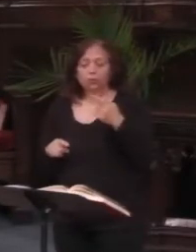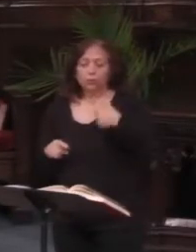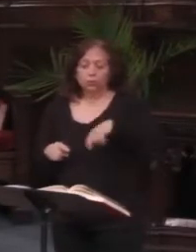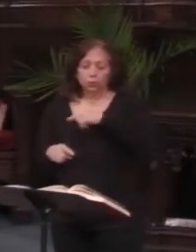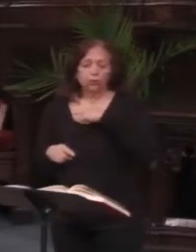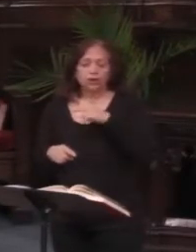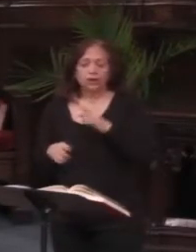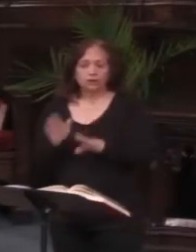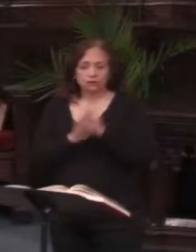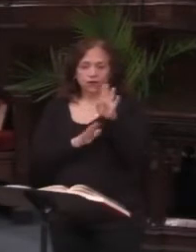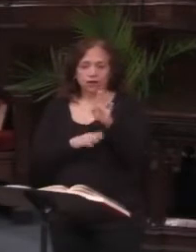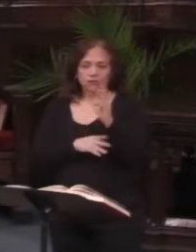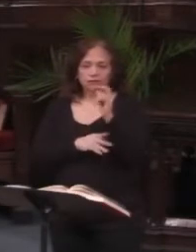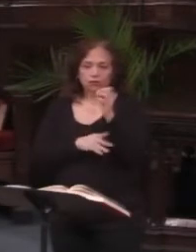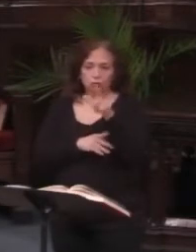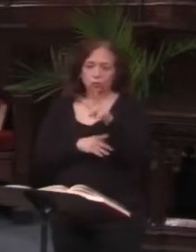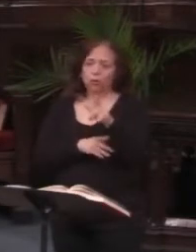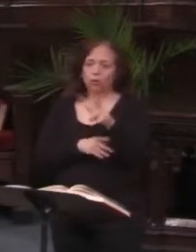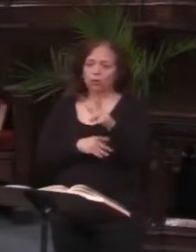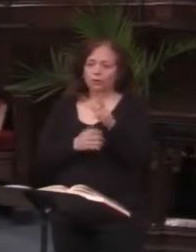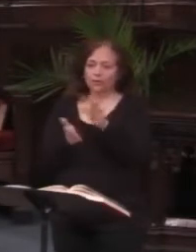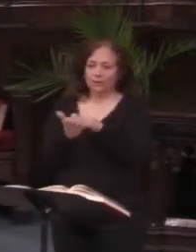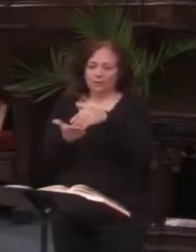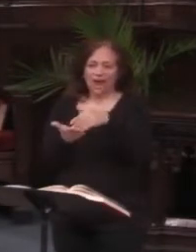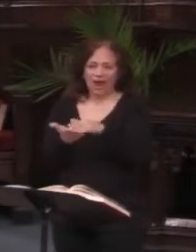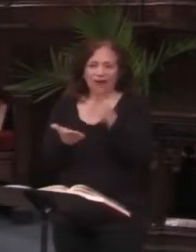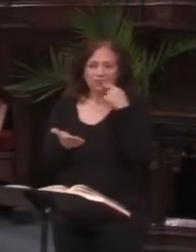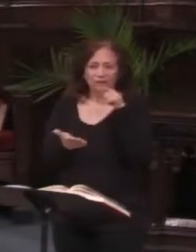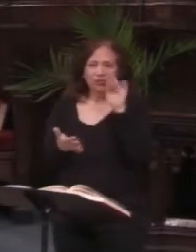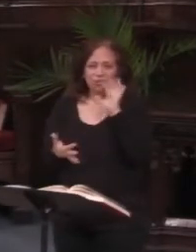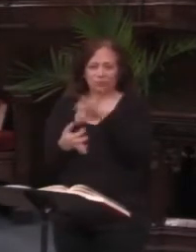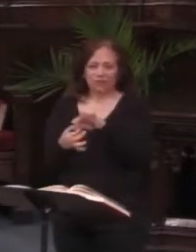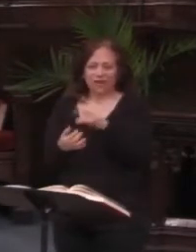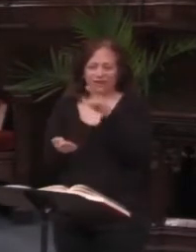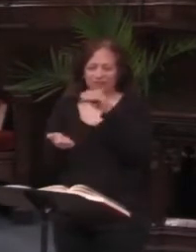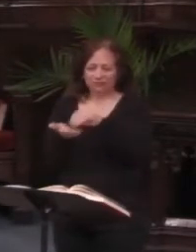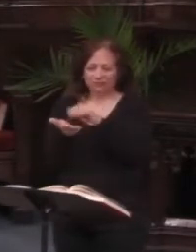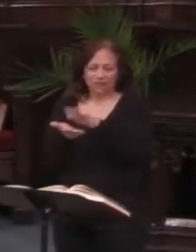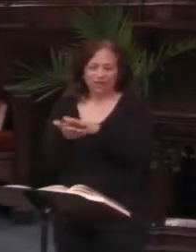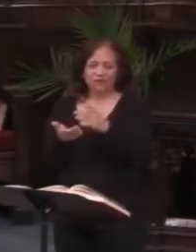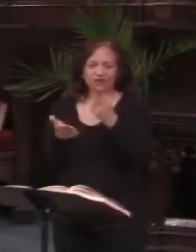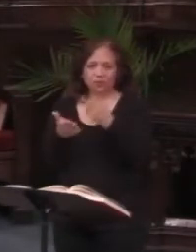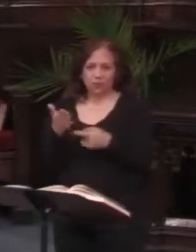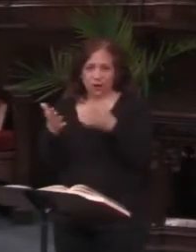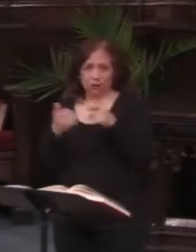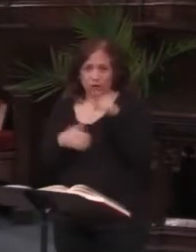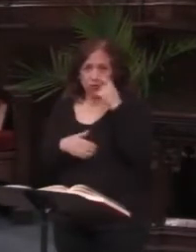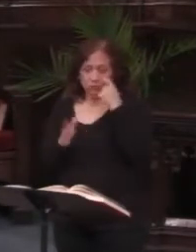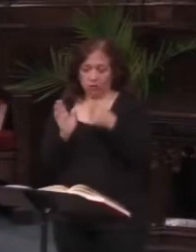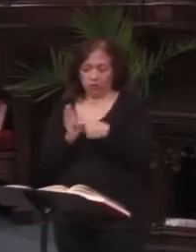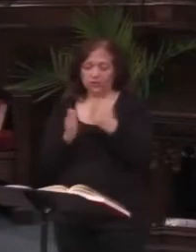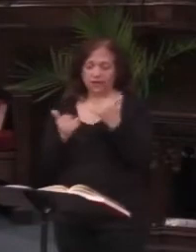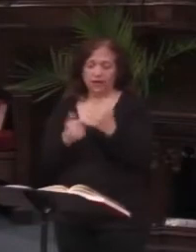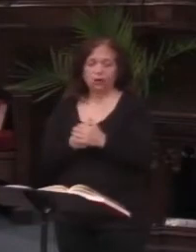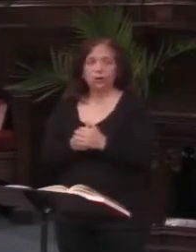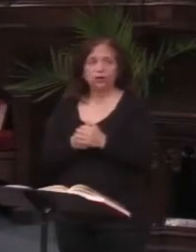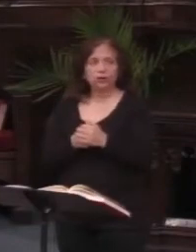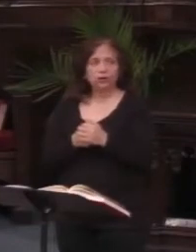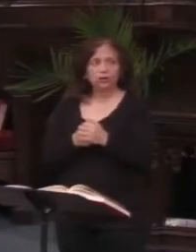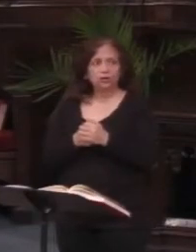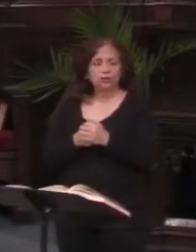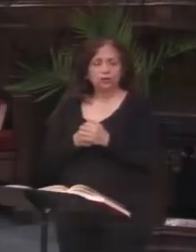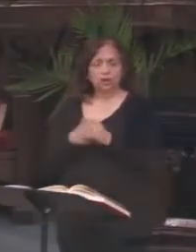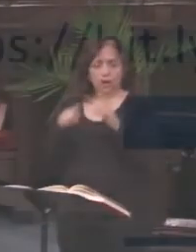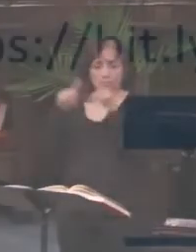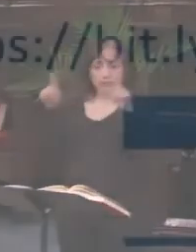virtual pew pad for you to engage in. And what I'd like to call your attention to now is that on